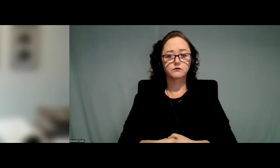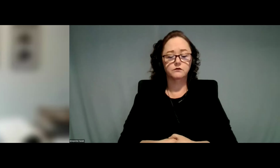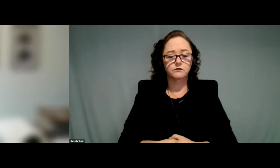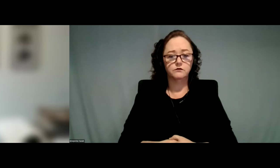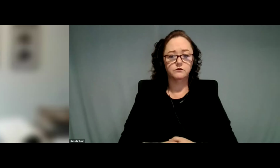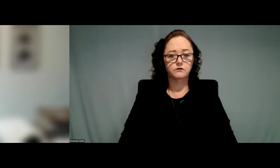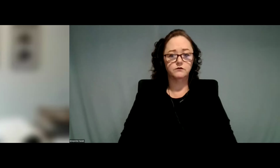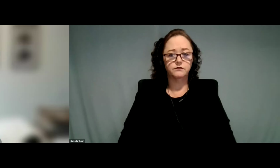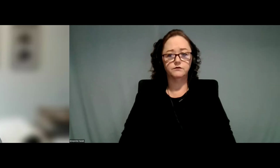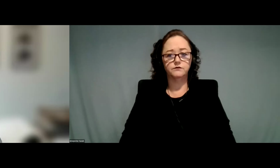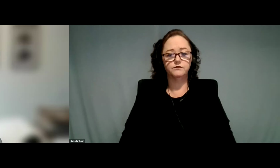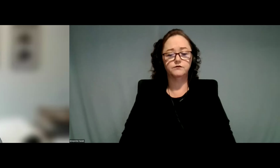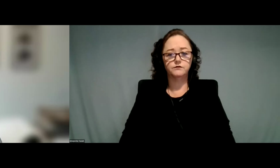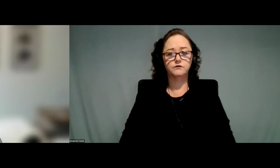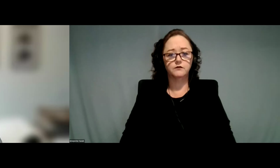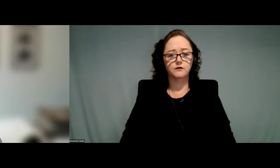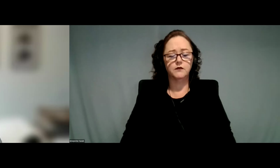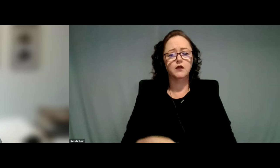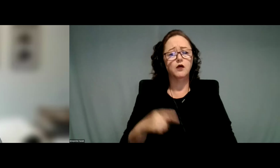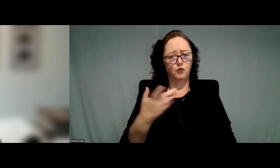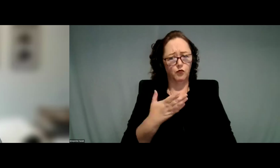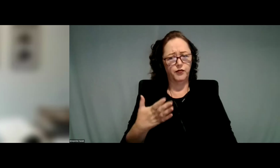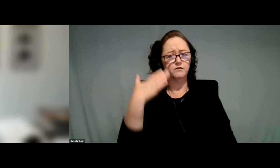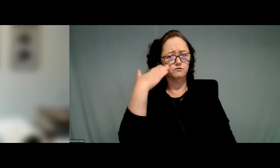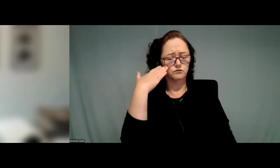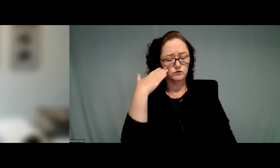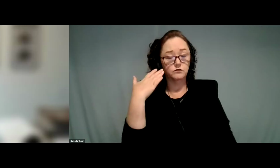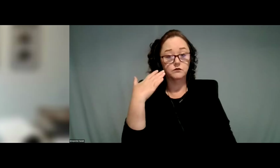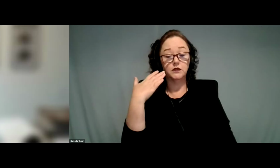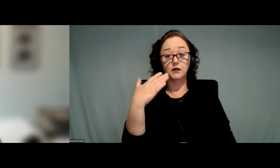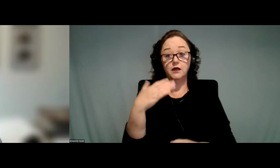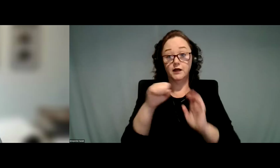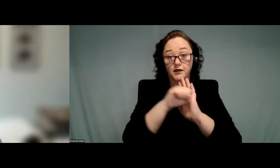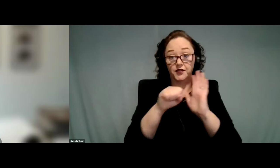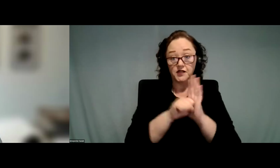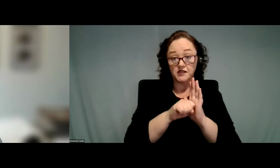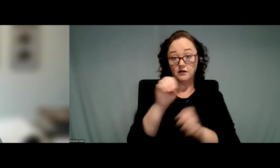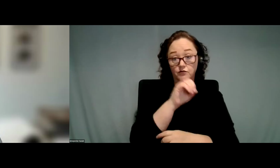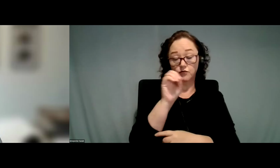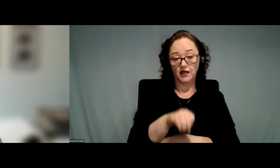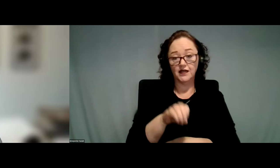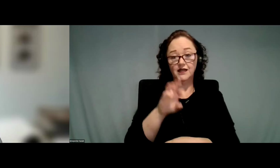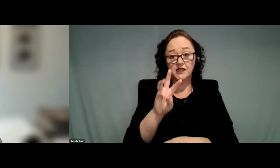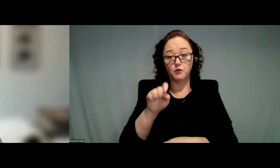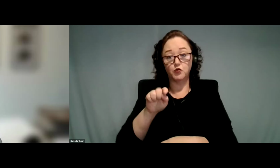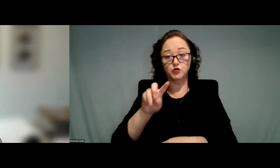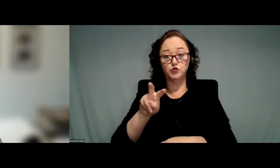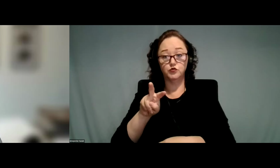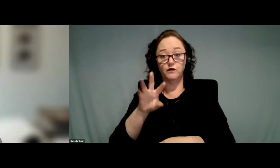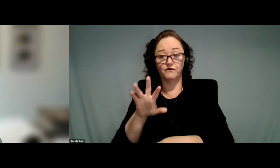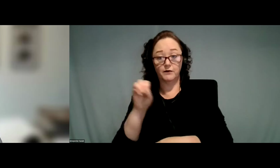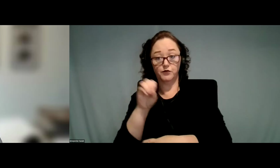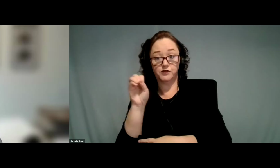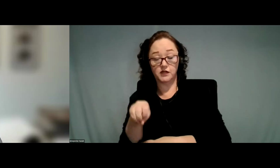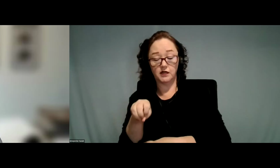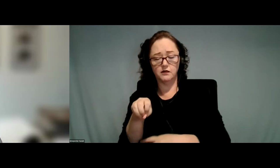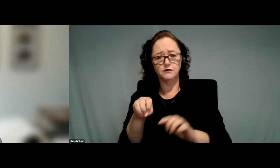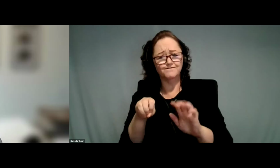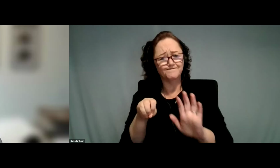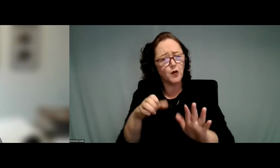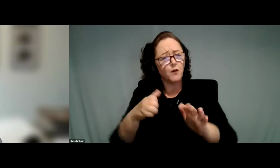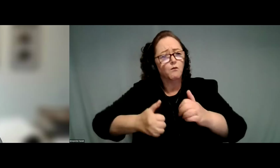One thing I want you to be aware of is I said that the state rate is 6.25%, and that's true for most types of merchandise. You